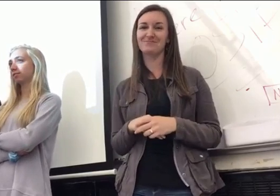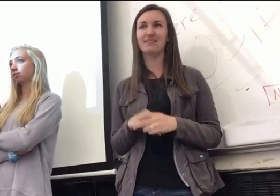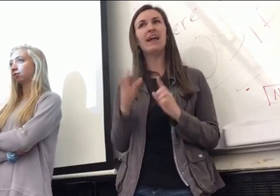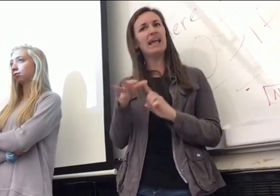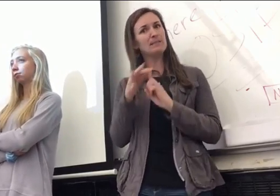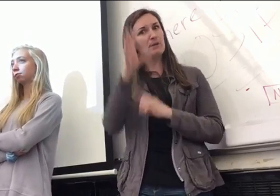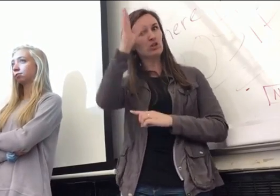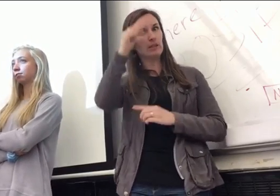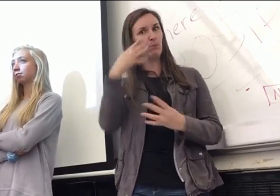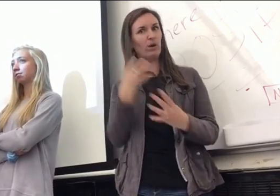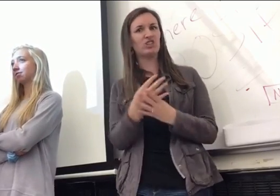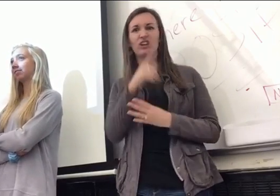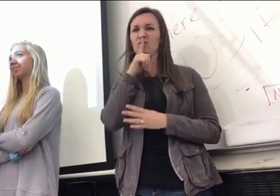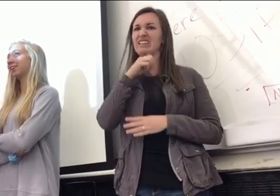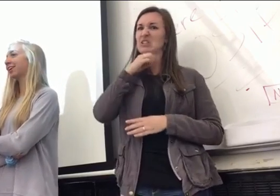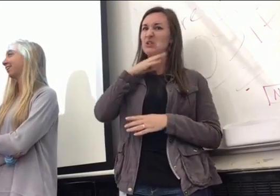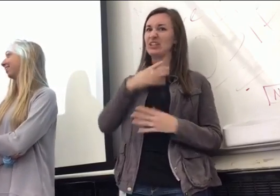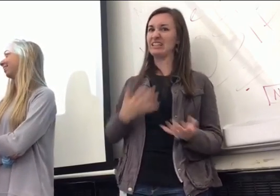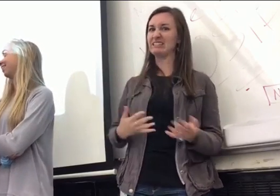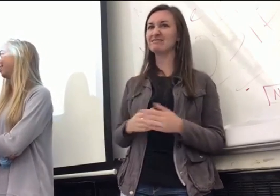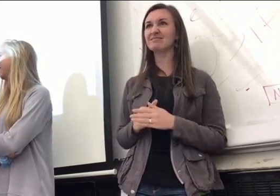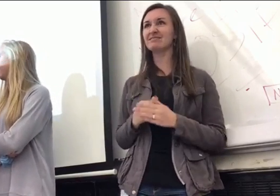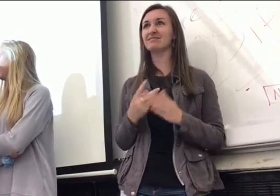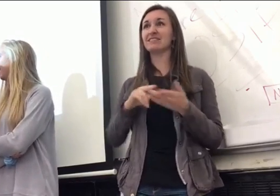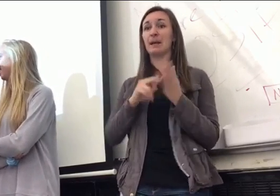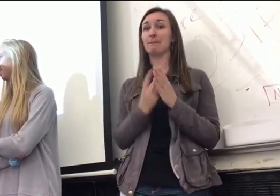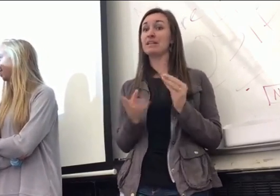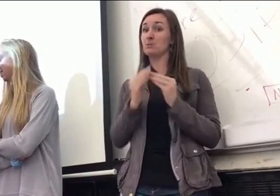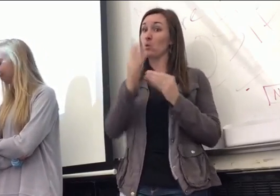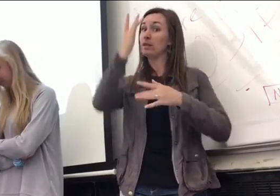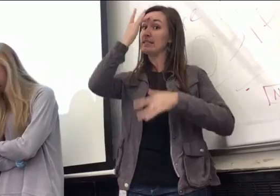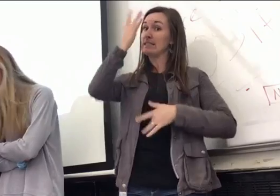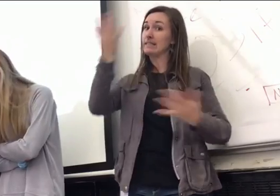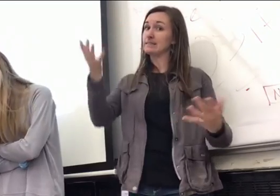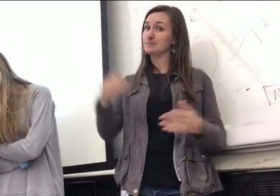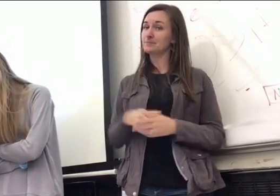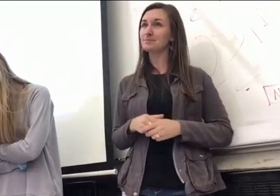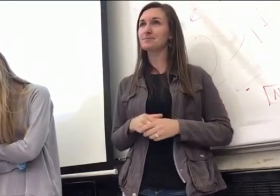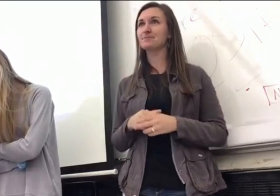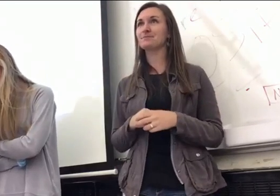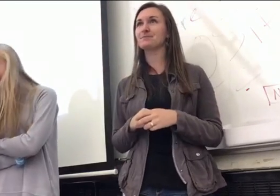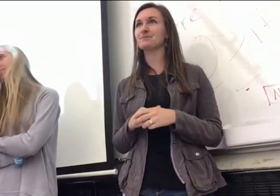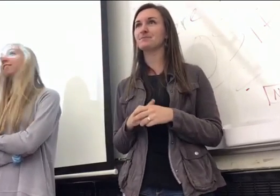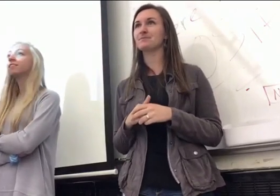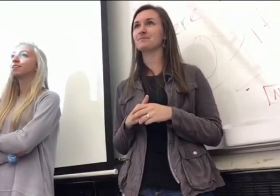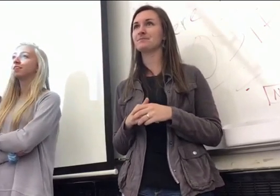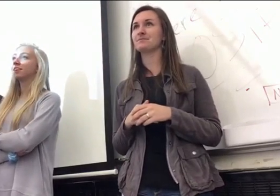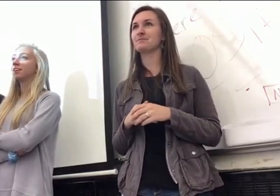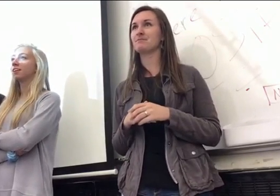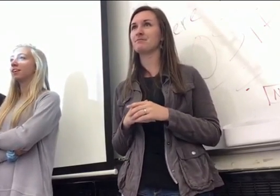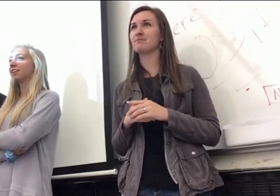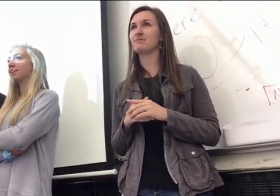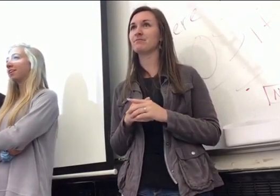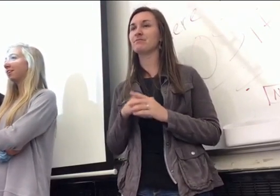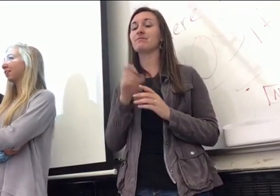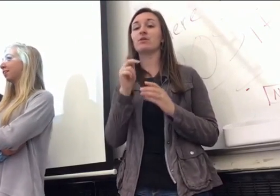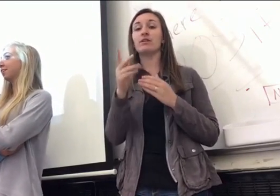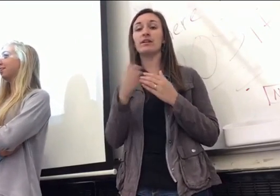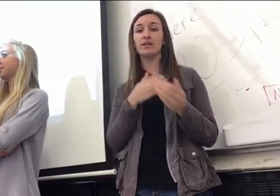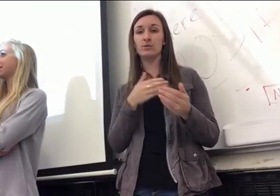Especially boy jail. Boy jail needs more disease to make you quieter. No. Okay,